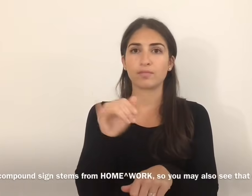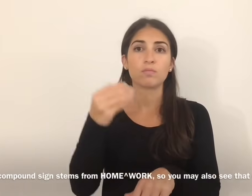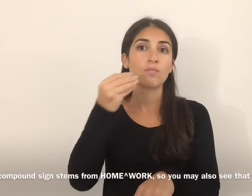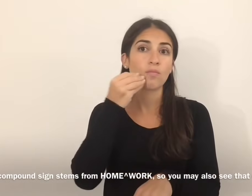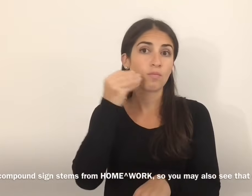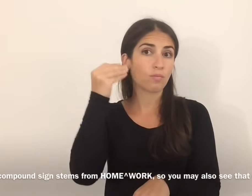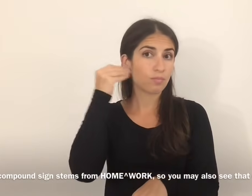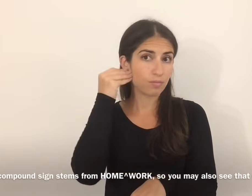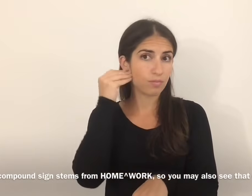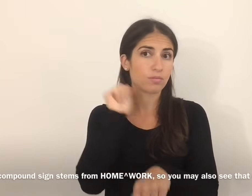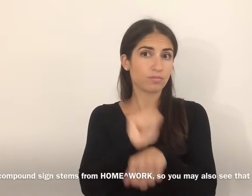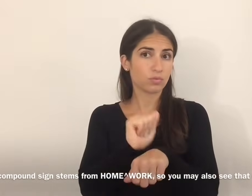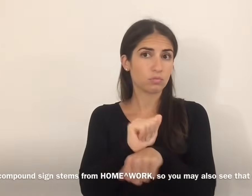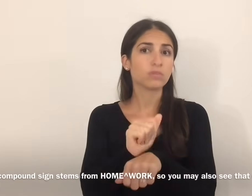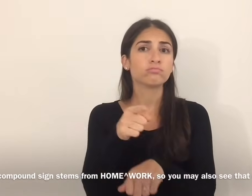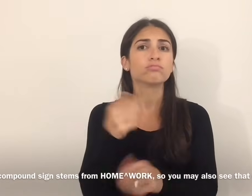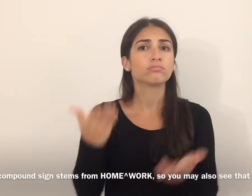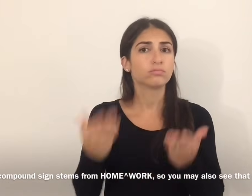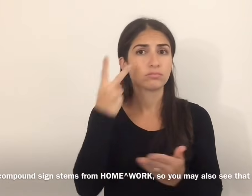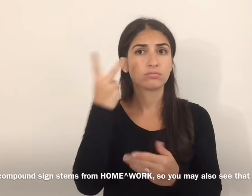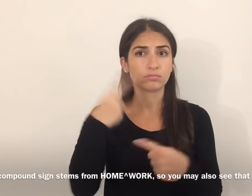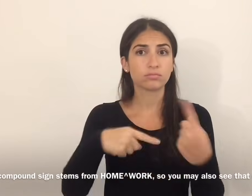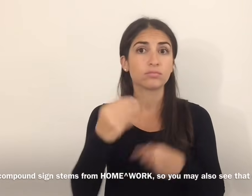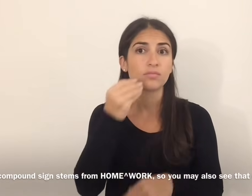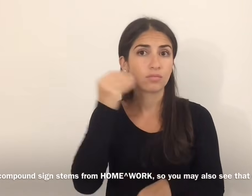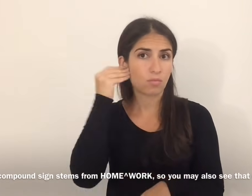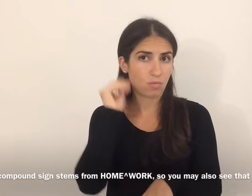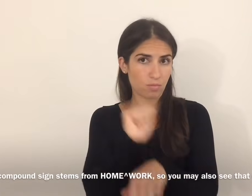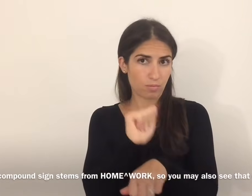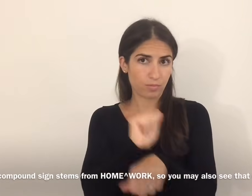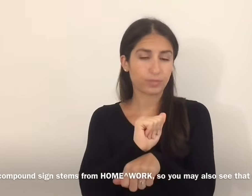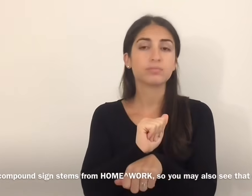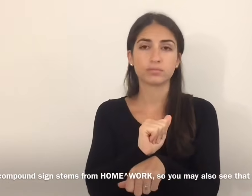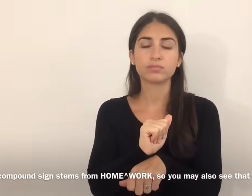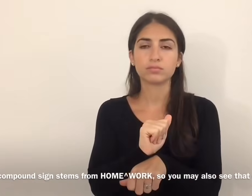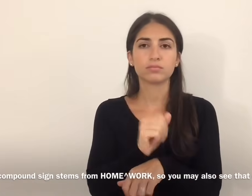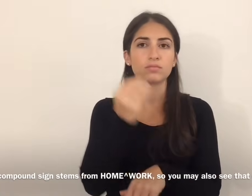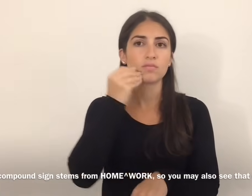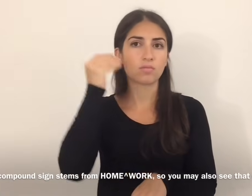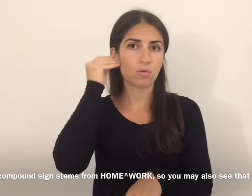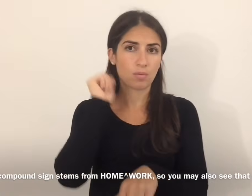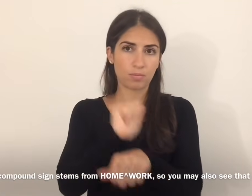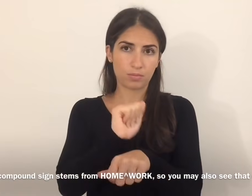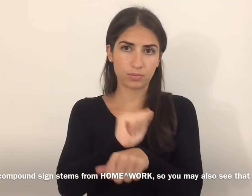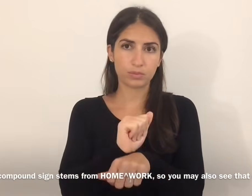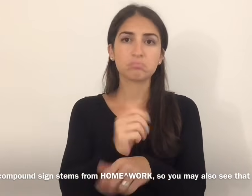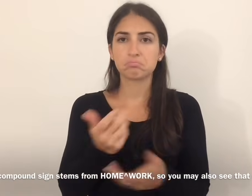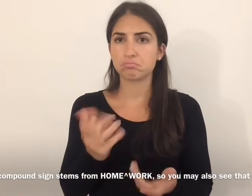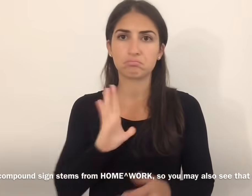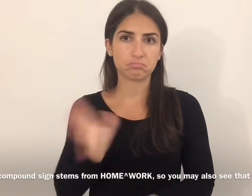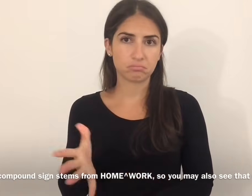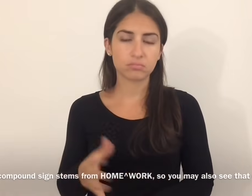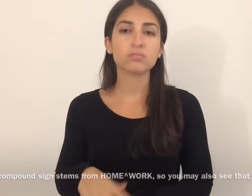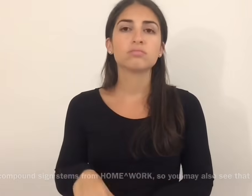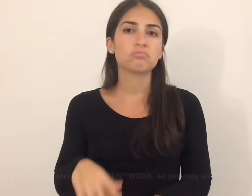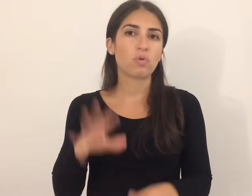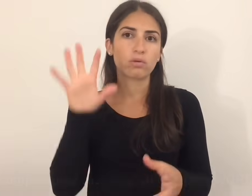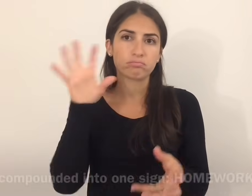So it's like the signs home and work, but and you may still see it like that, homework. That's fine.